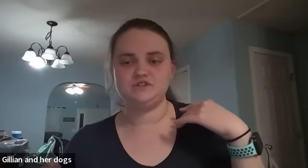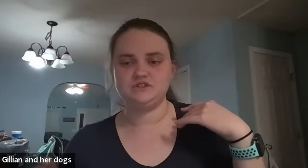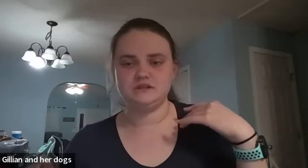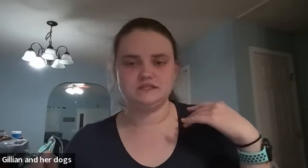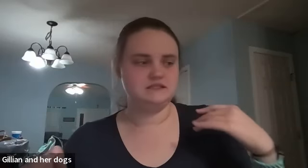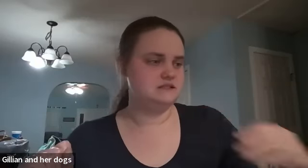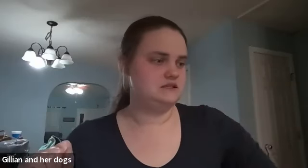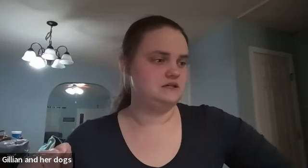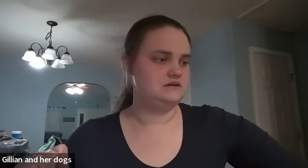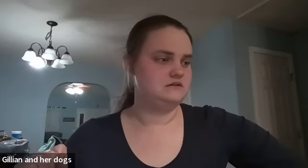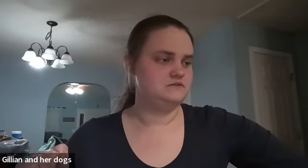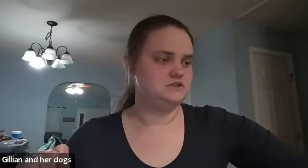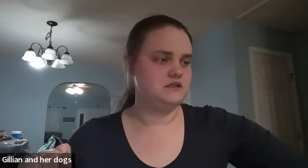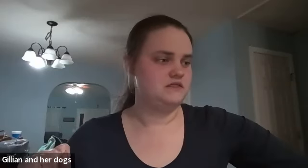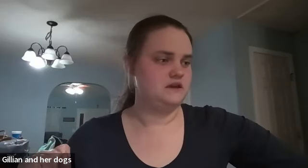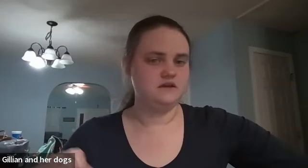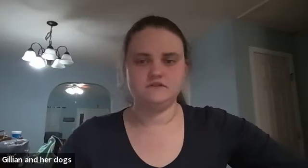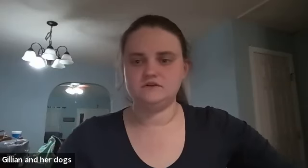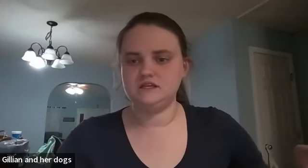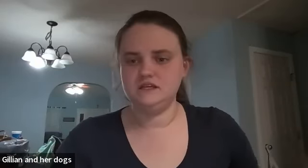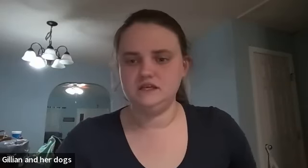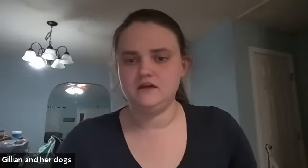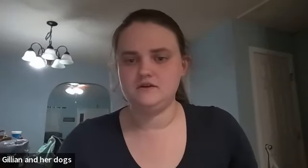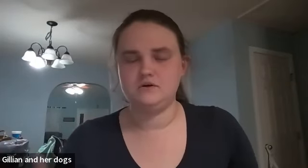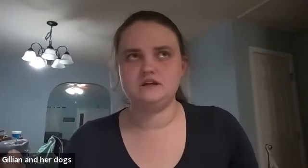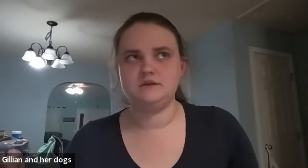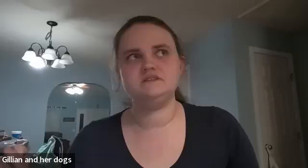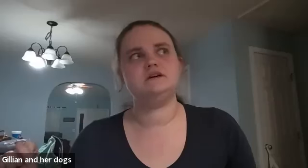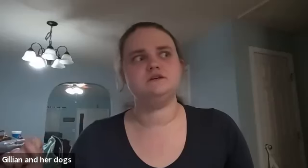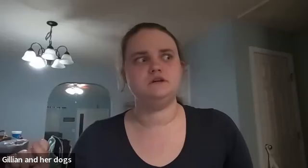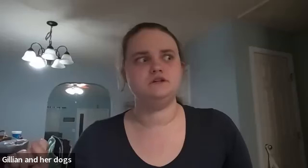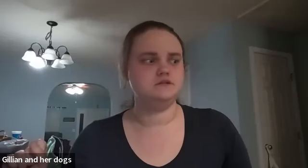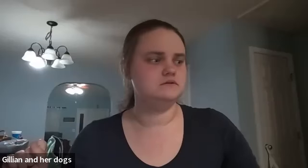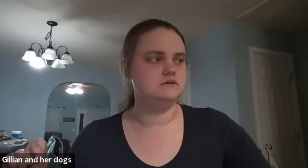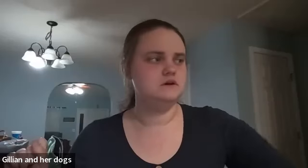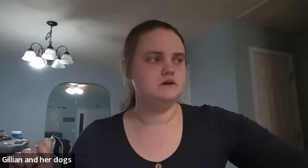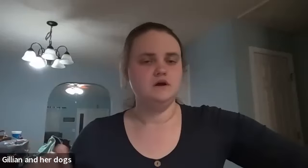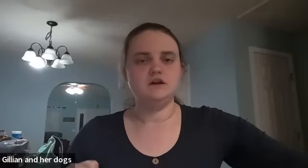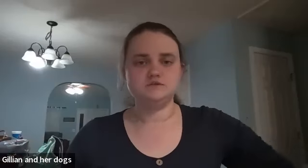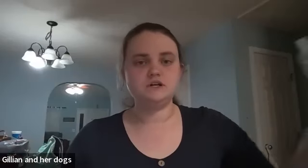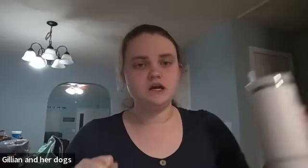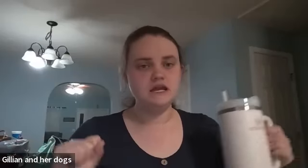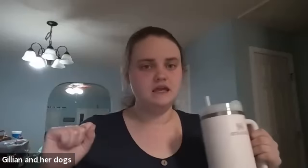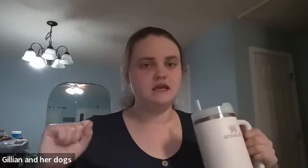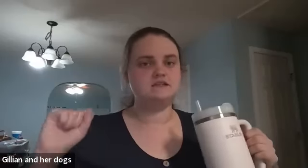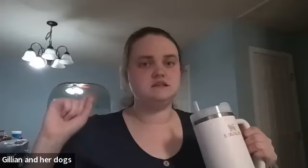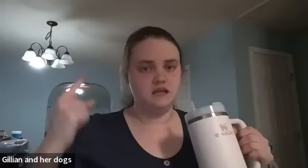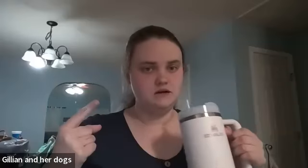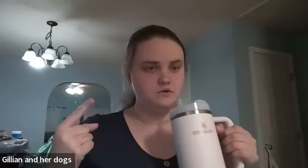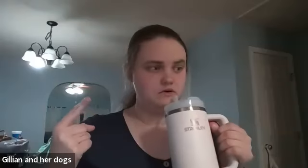So let's see. I'm trying to think if there's any other types of signs that we could do, because we're gonna hit